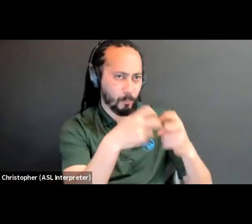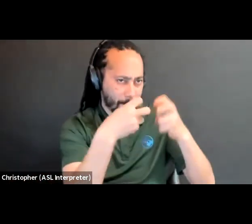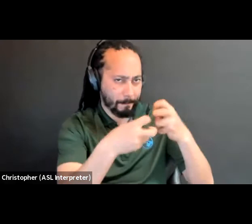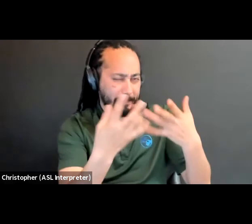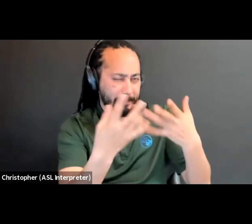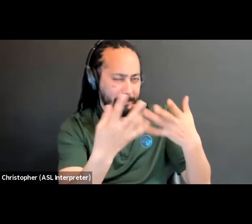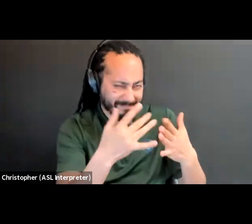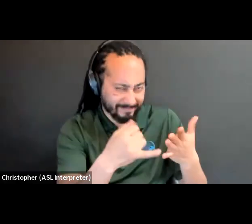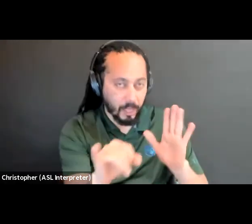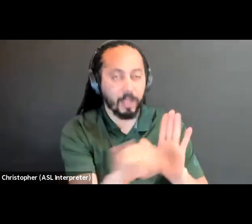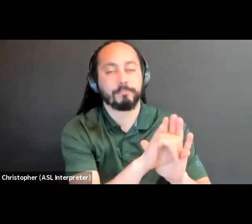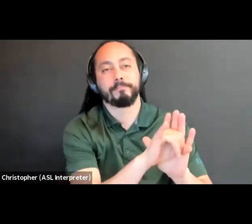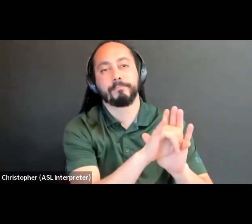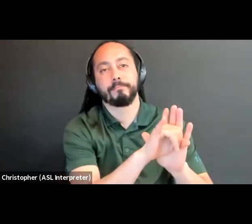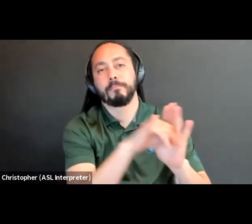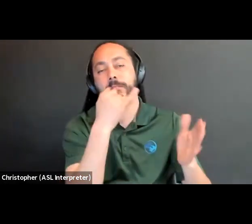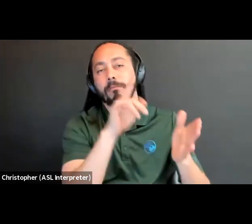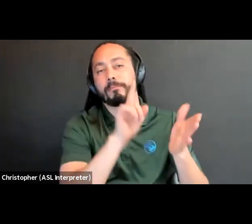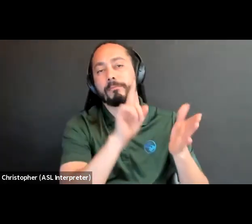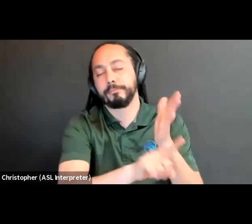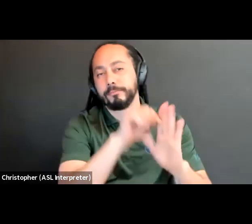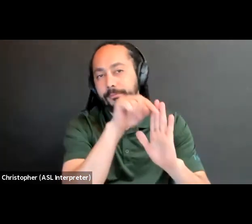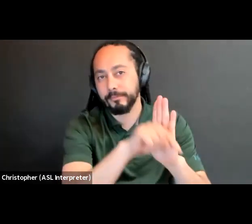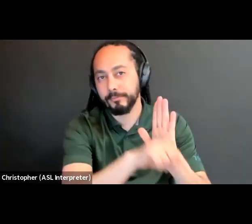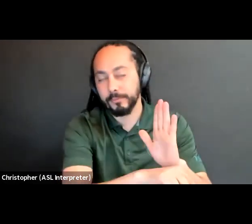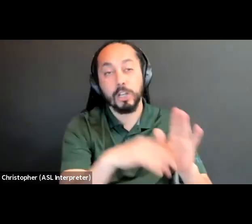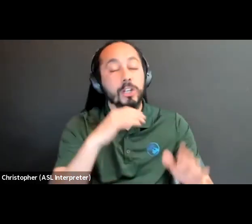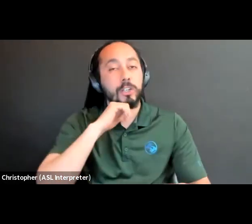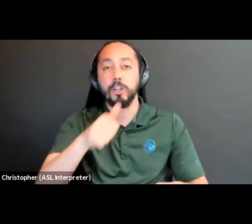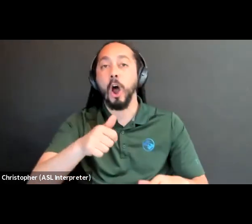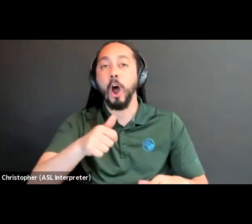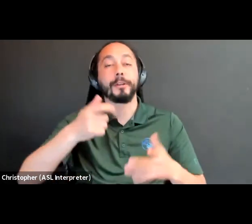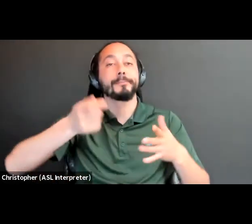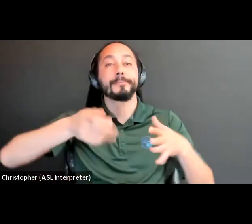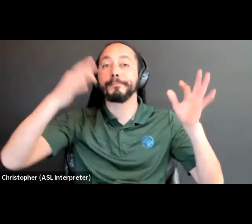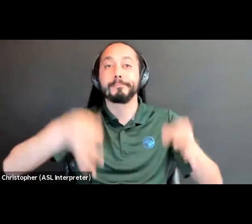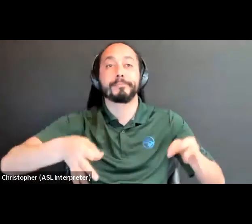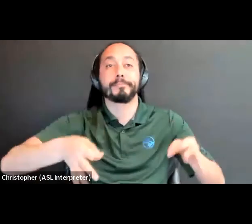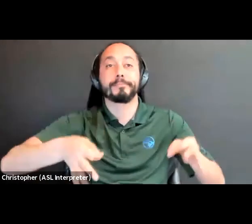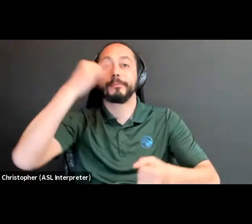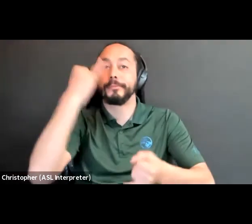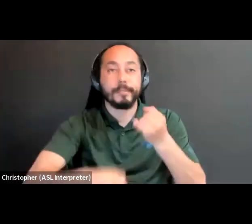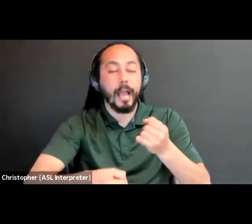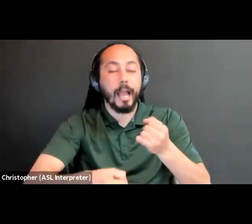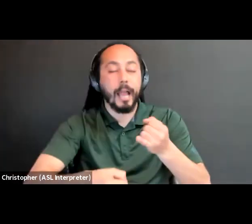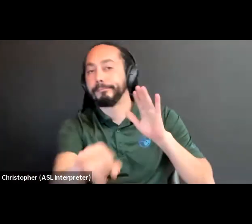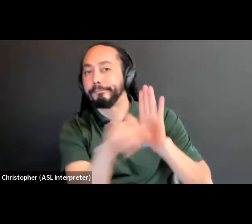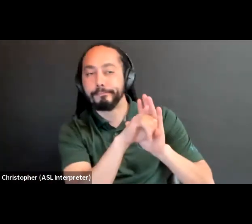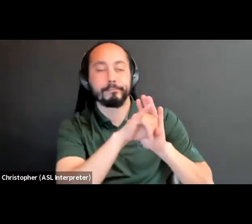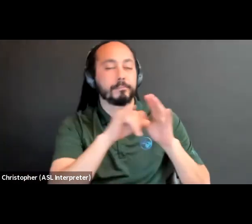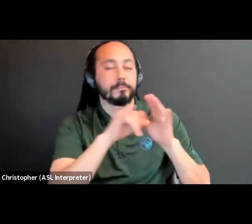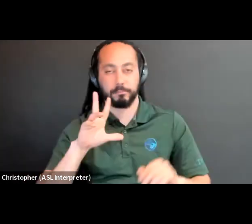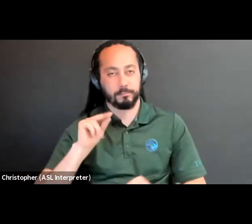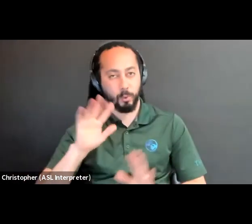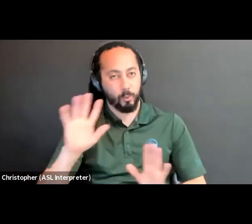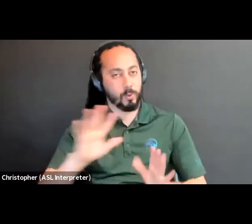if you need to look further, but it is not a judgment. You're not making a call. You're not making a final decision on anything. And